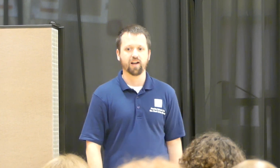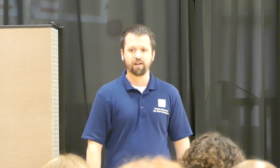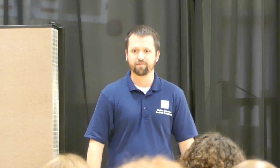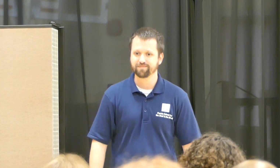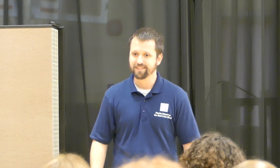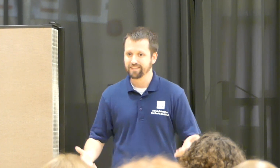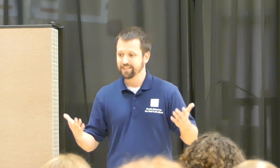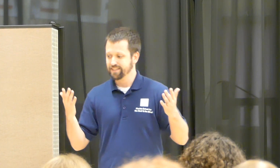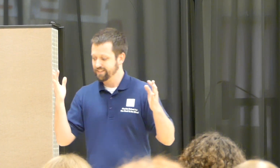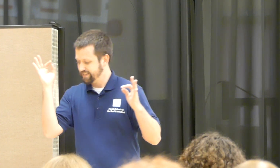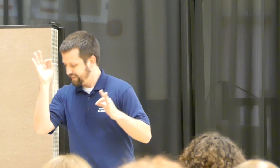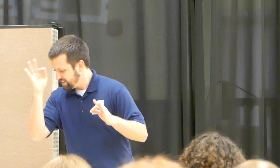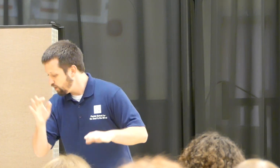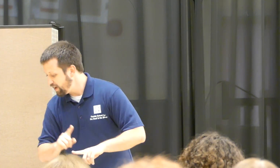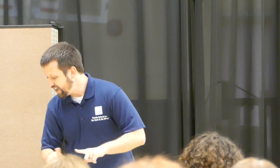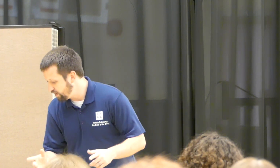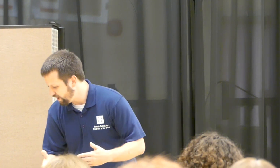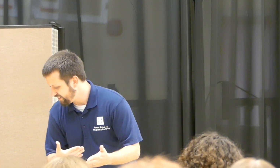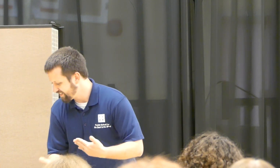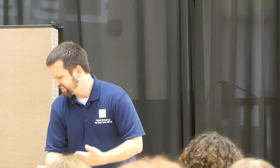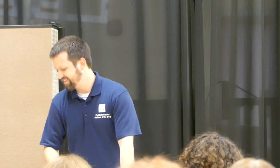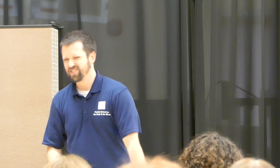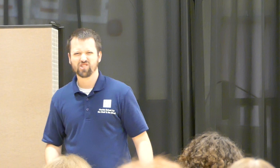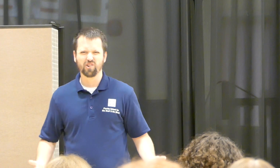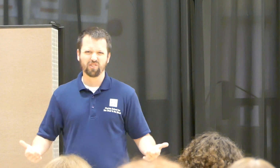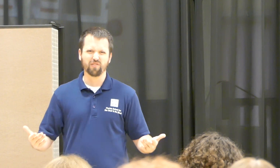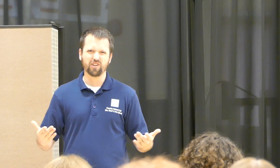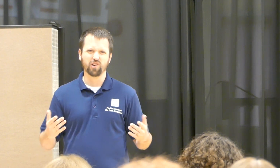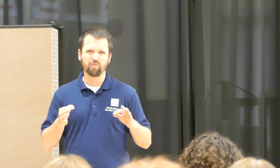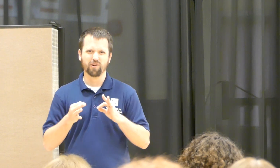now. But anyways, struggles in life.